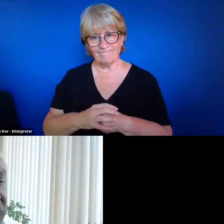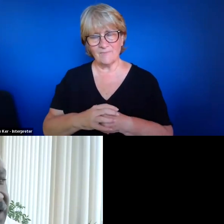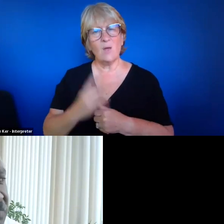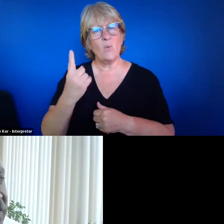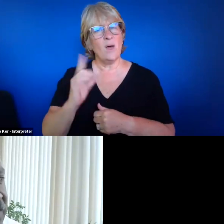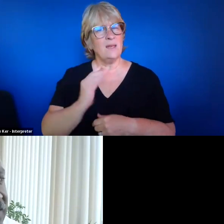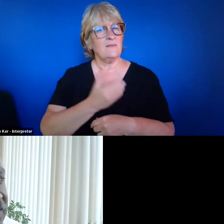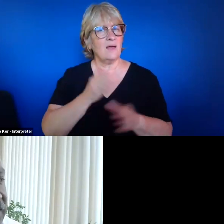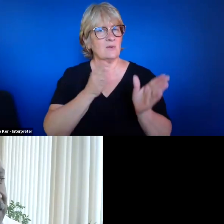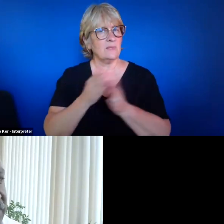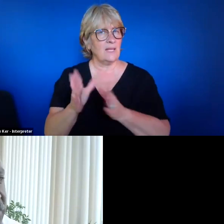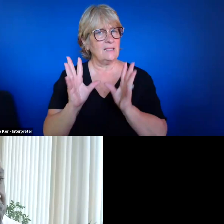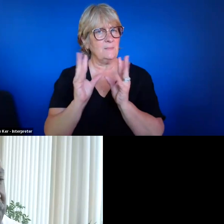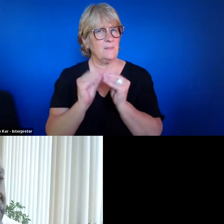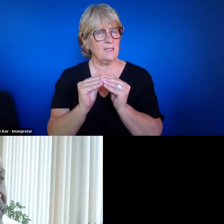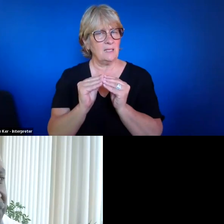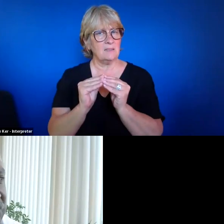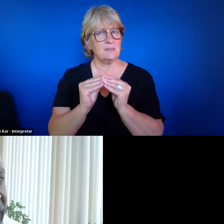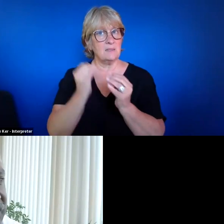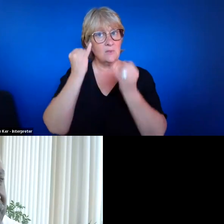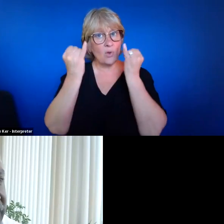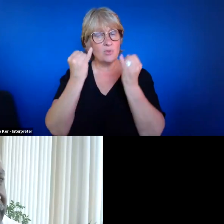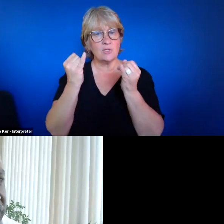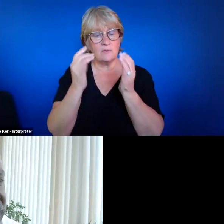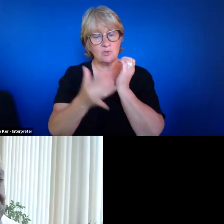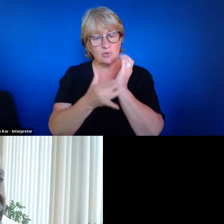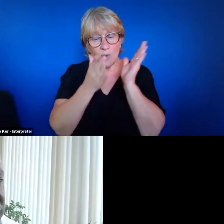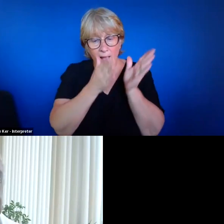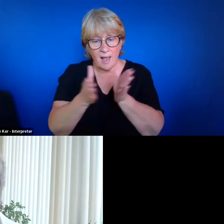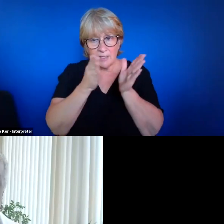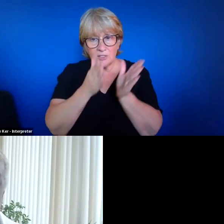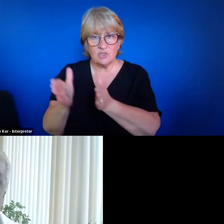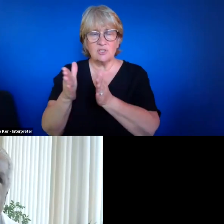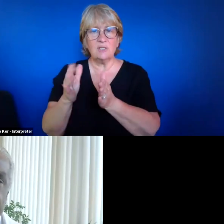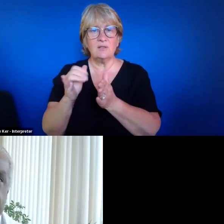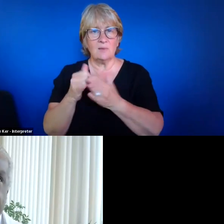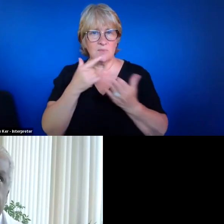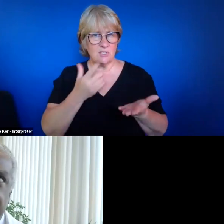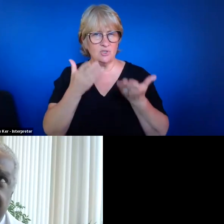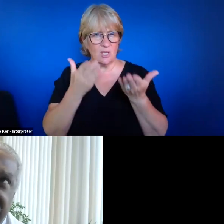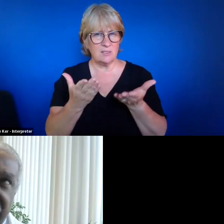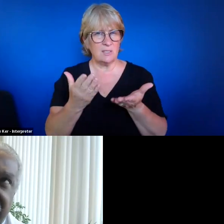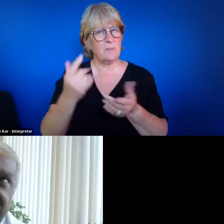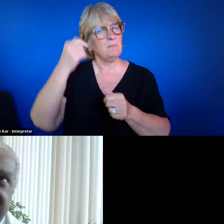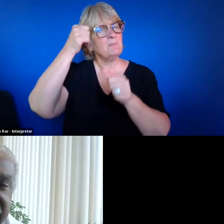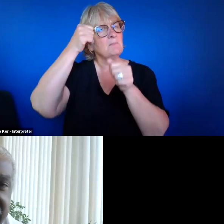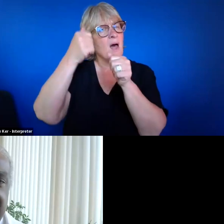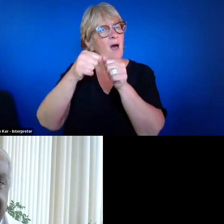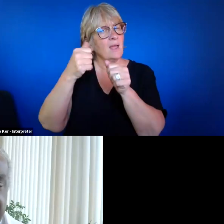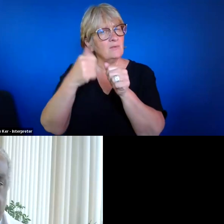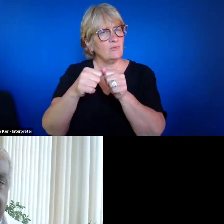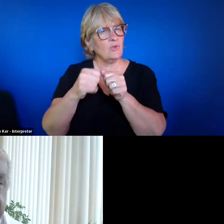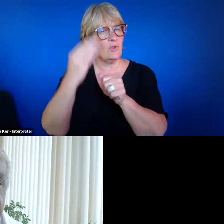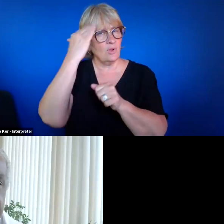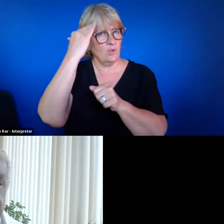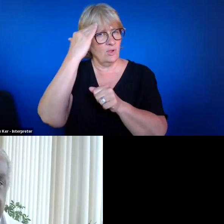one of our planning meetings, that the notion or the strategy that was suggested is, again, to be mindful of stating